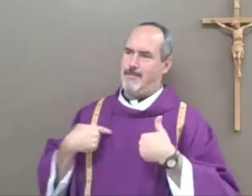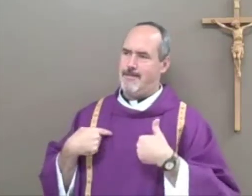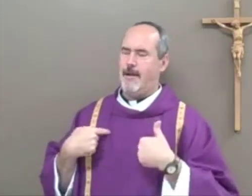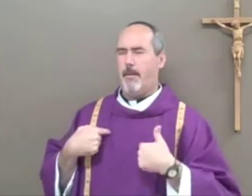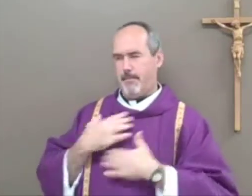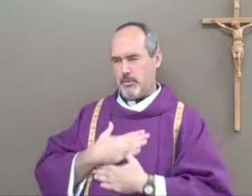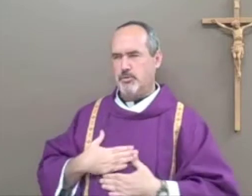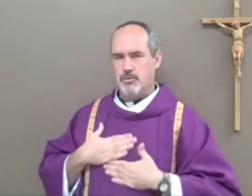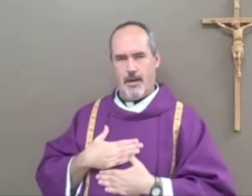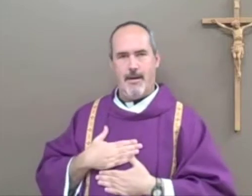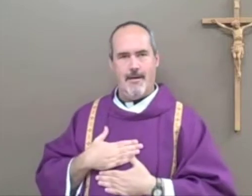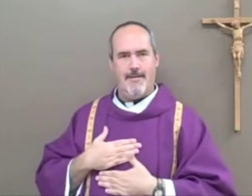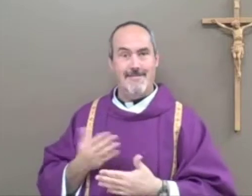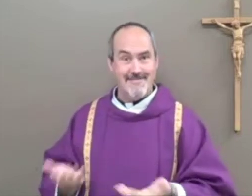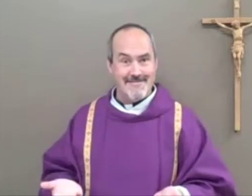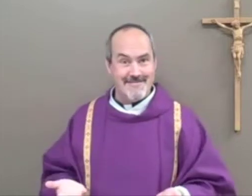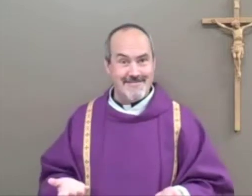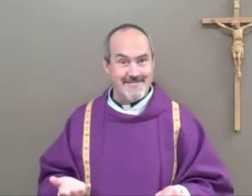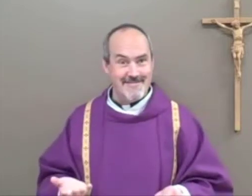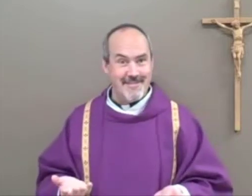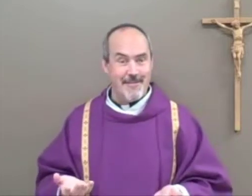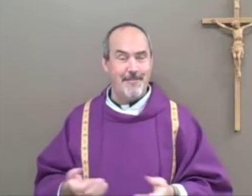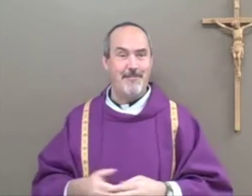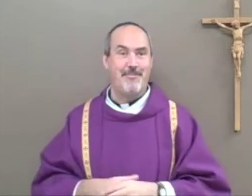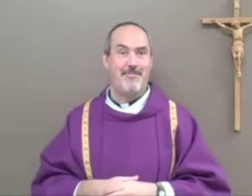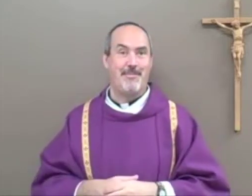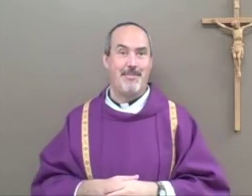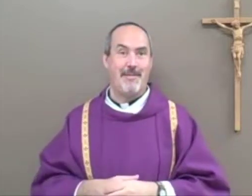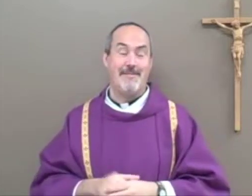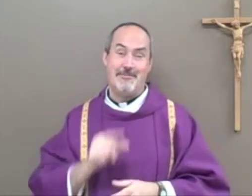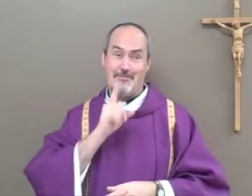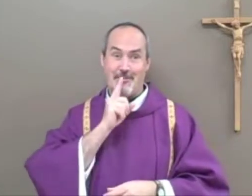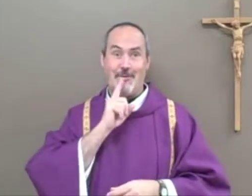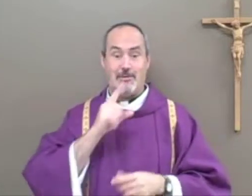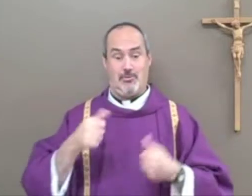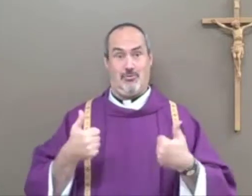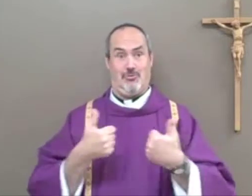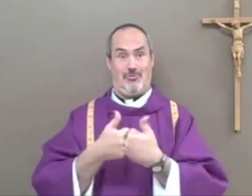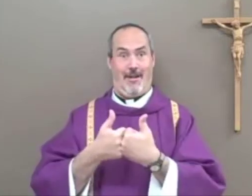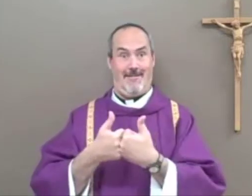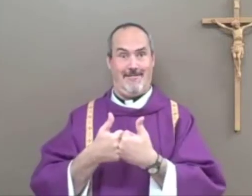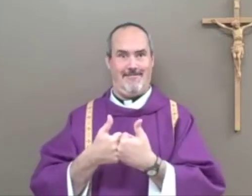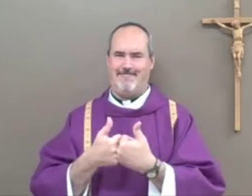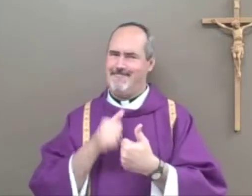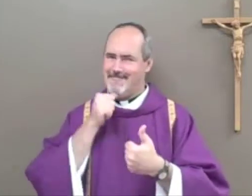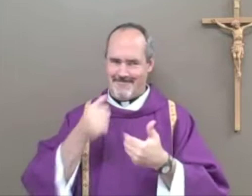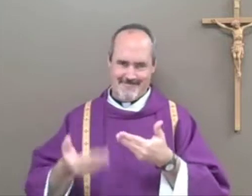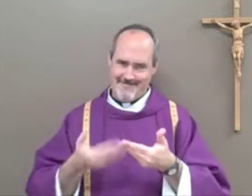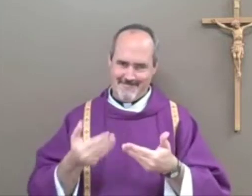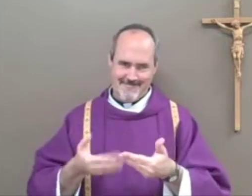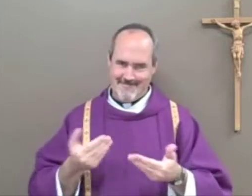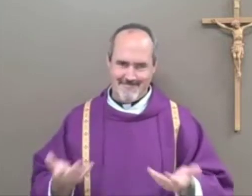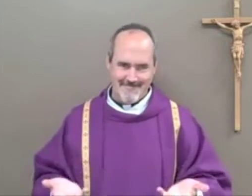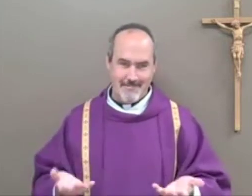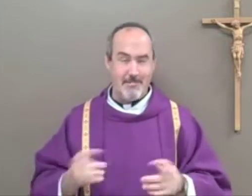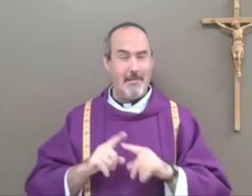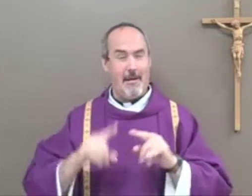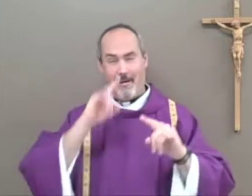actually appreciate why they challenged me and that they did challenge me on something. The whole point is that